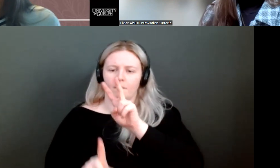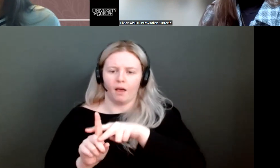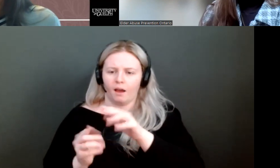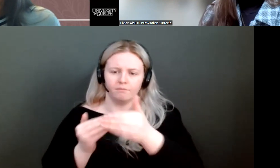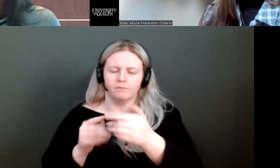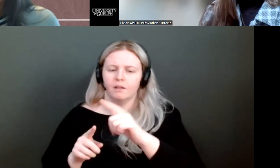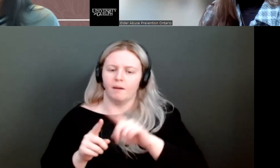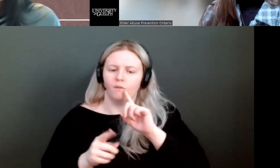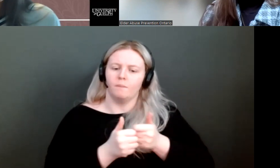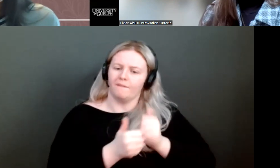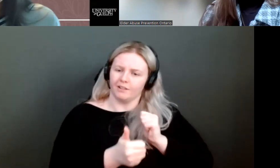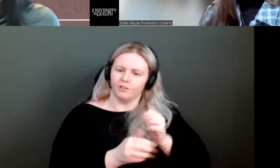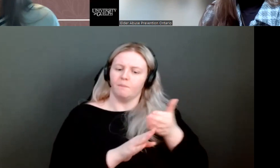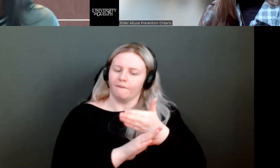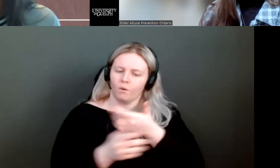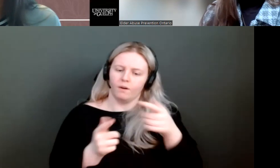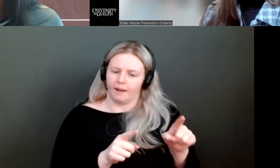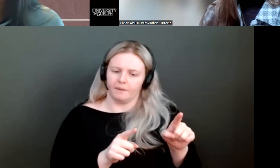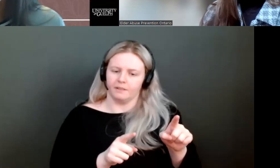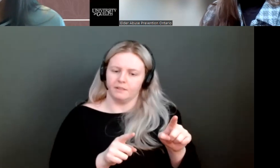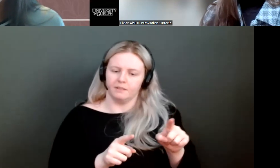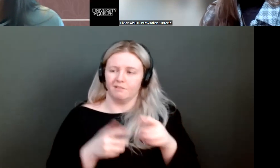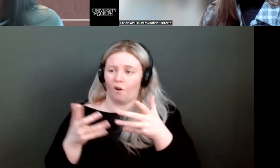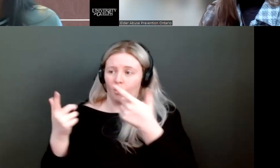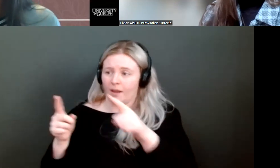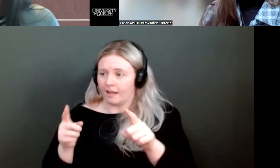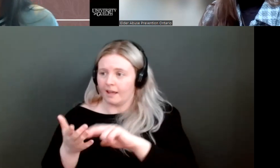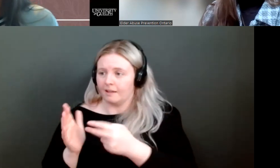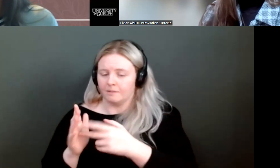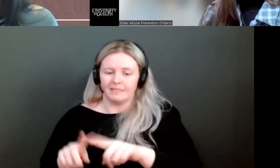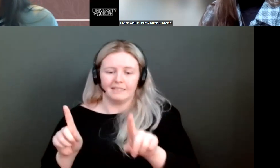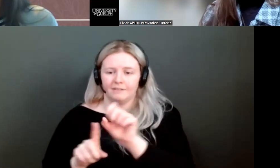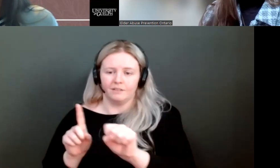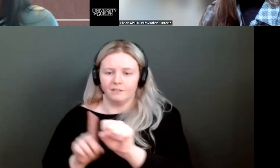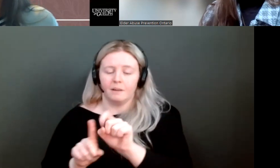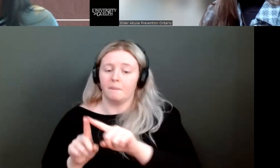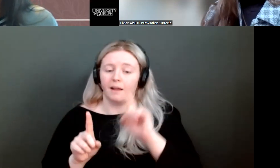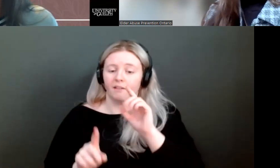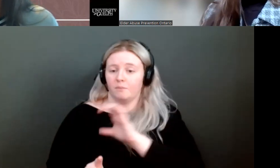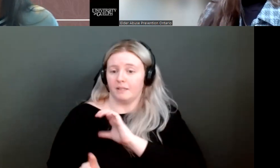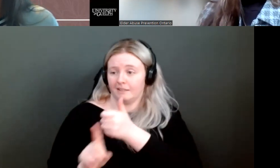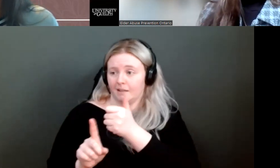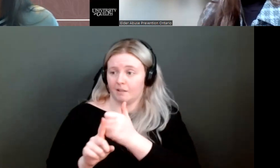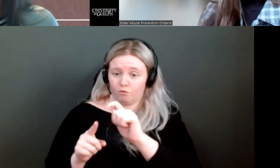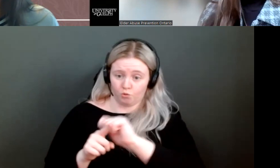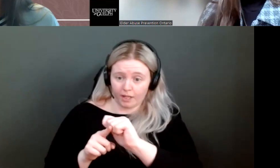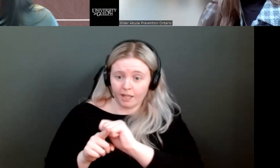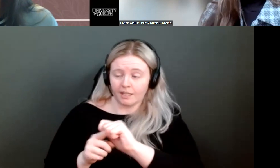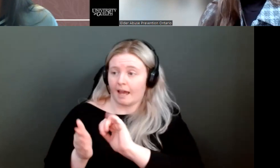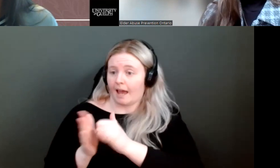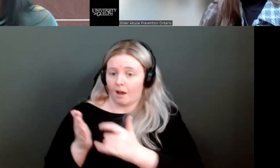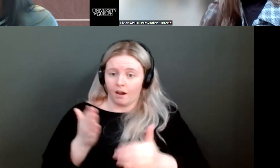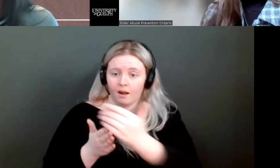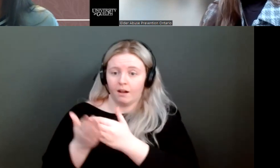prevention. And so if the police can be trained to collect that data, that's great. But I think there needs to be some